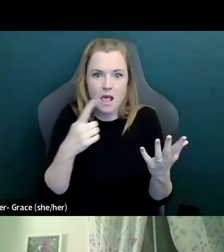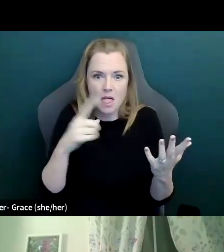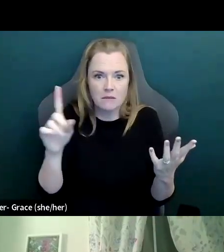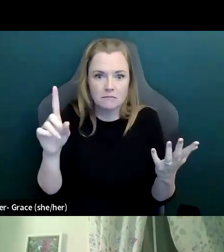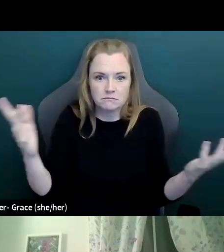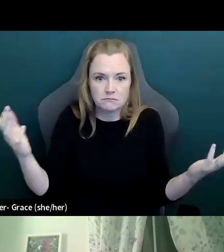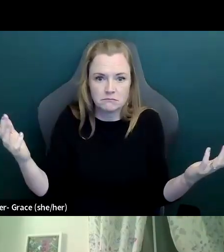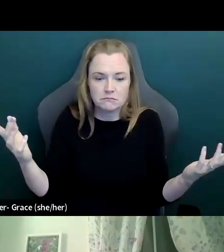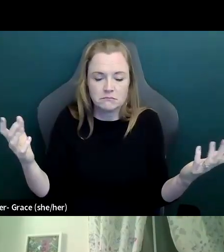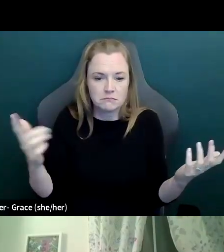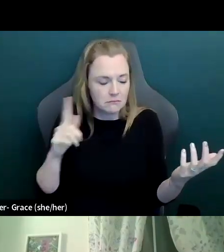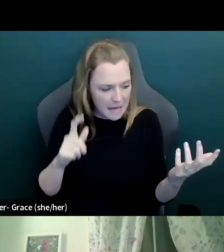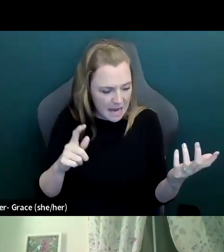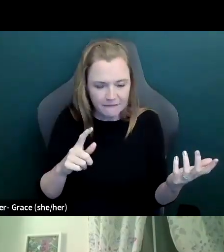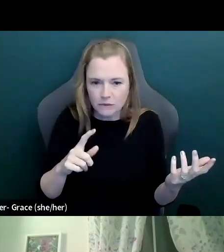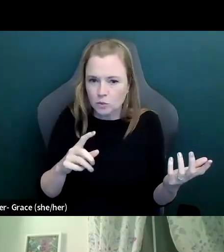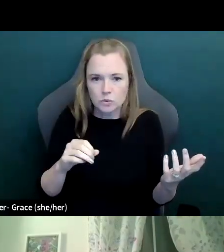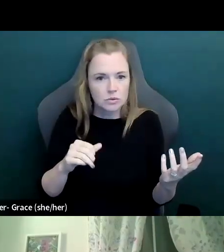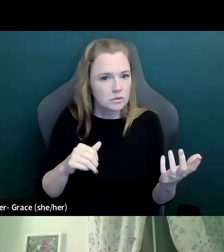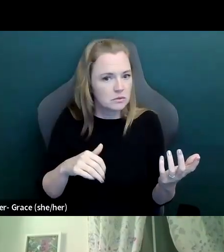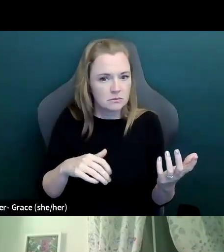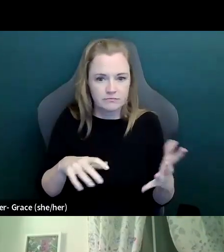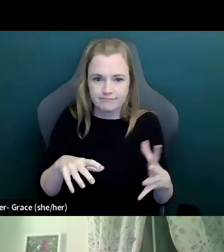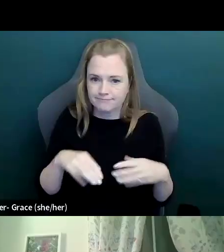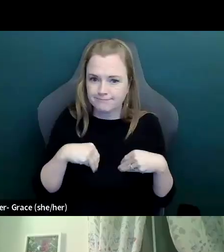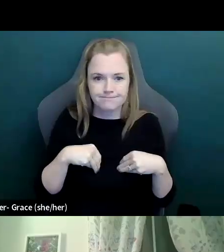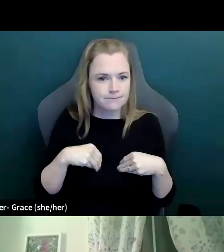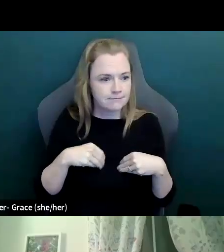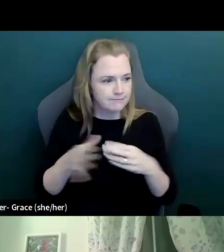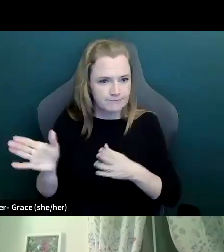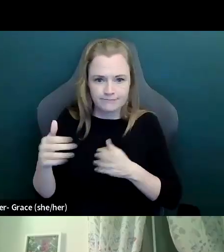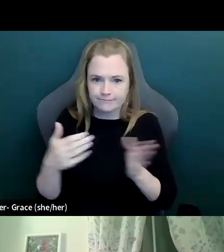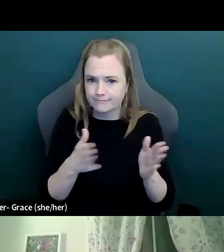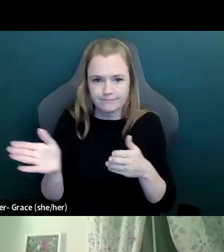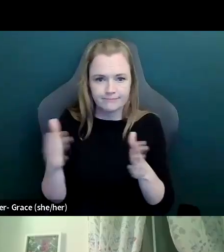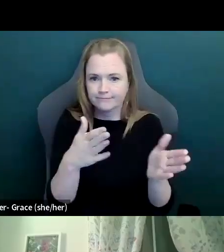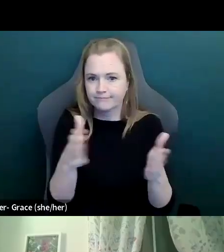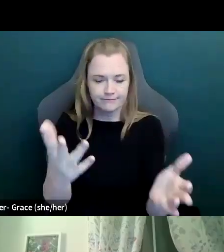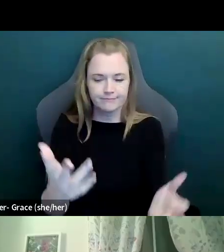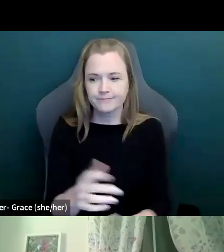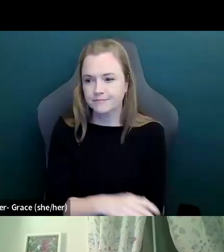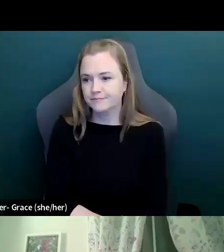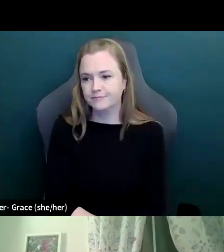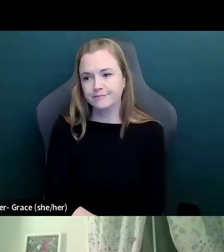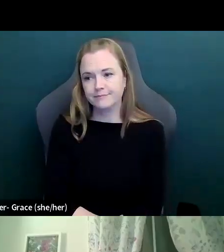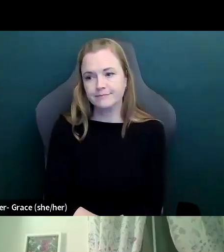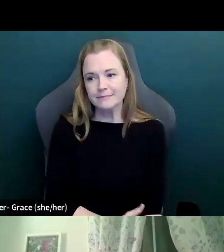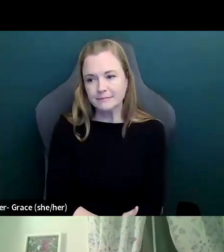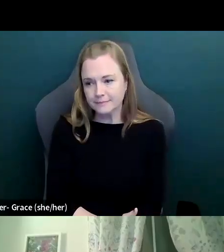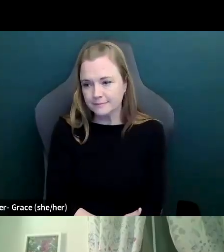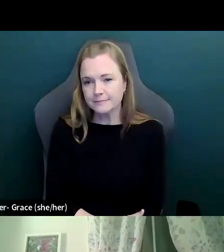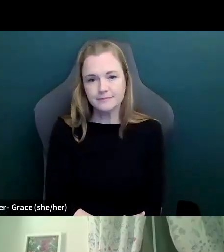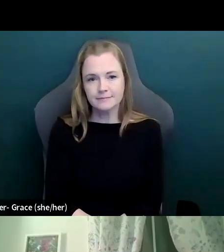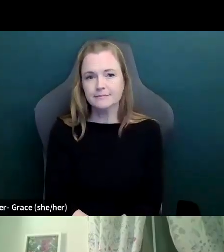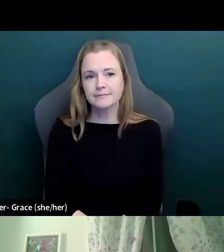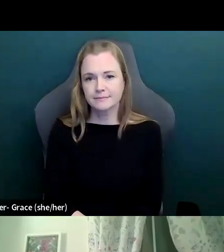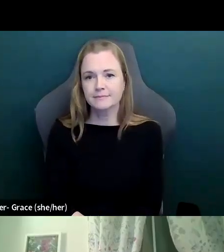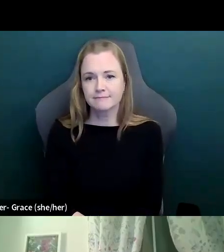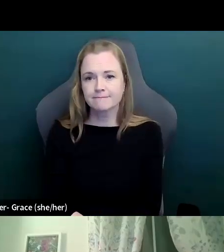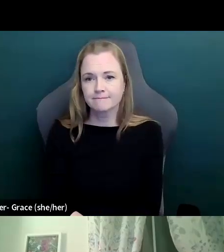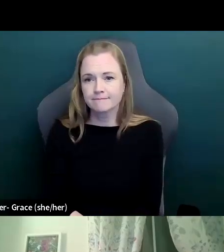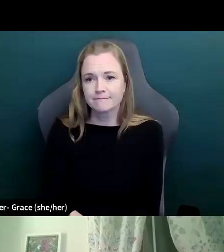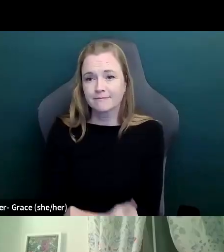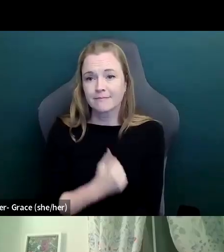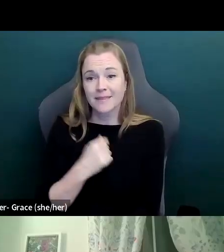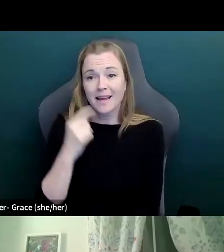have to roll with it time and time again. And so, I just think that the more